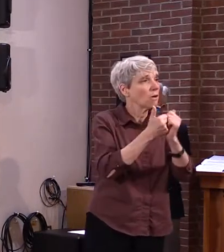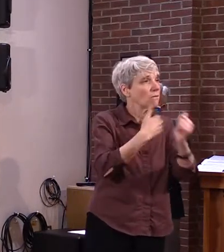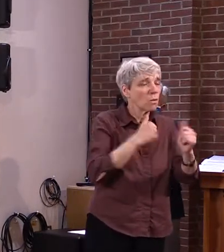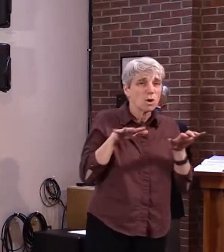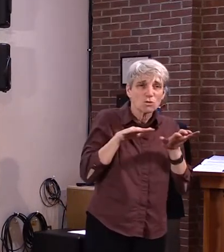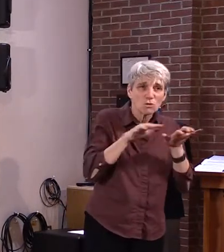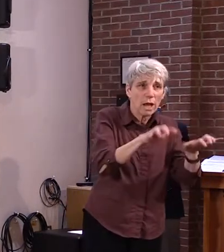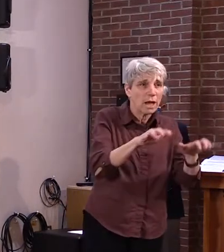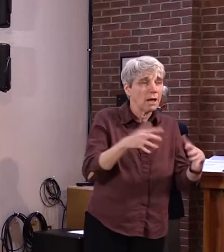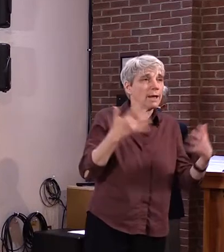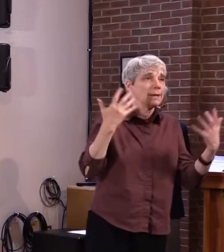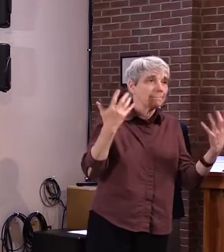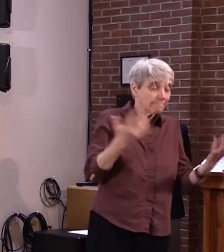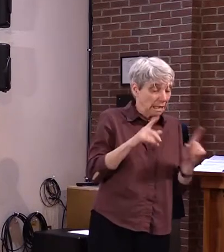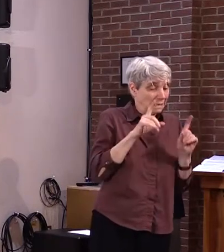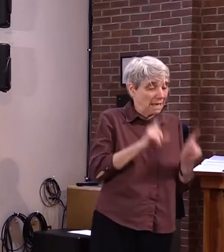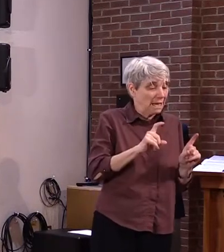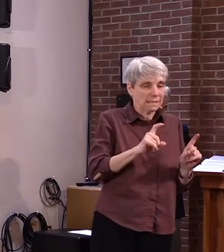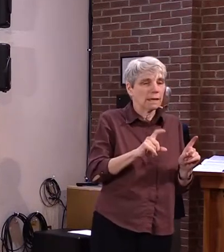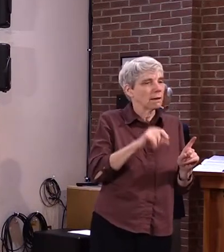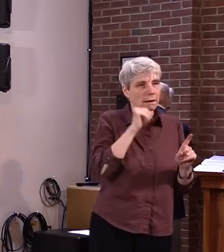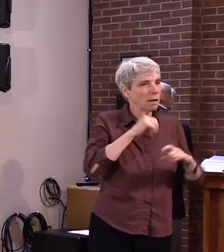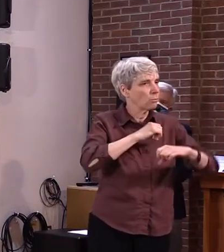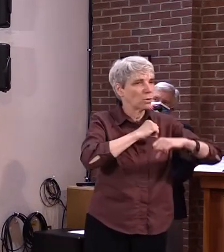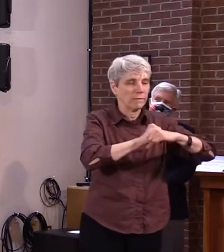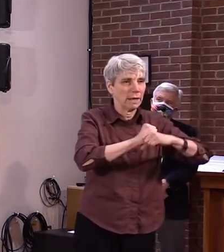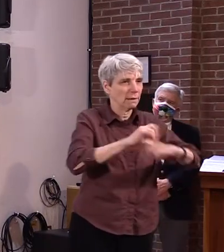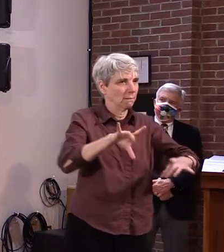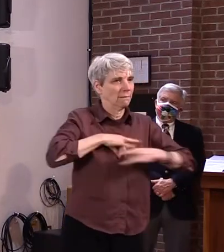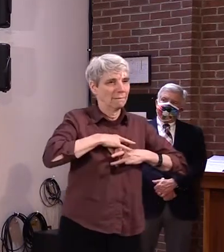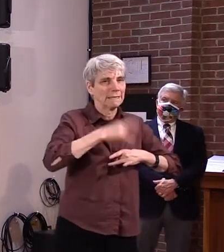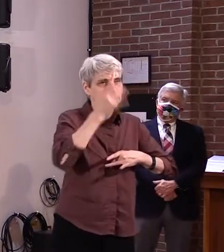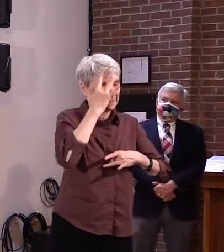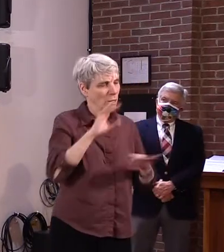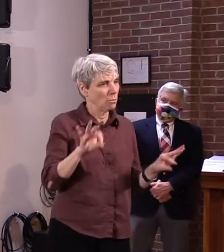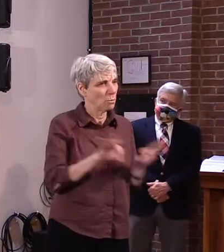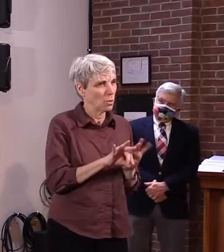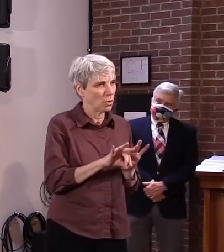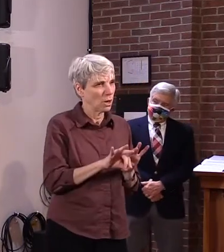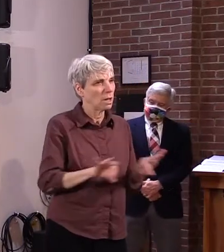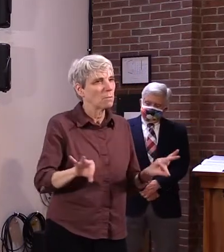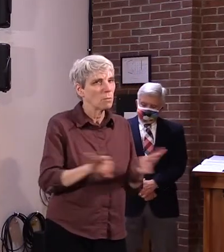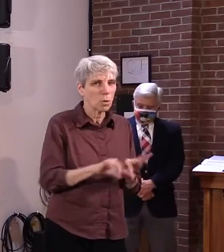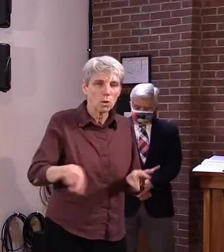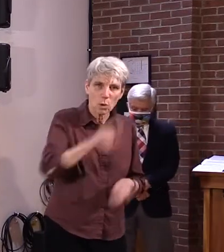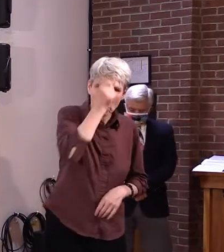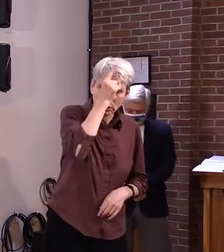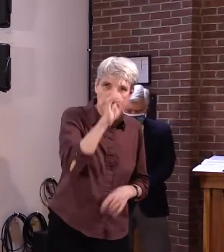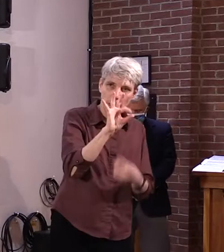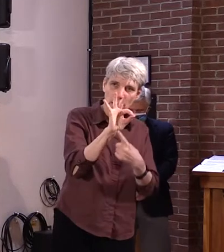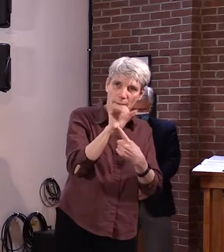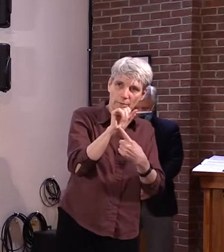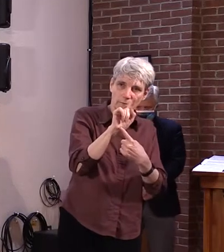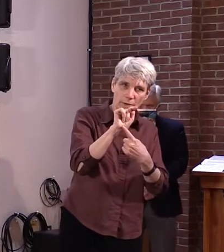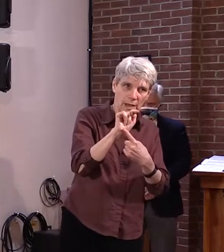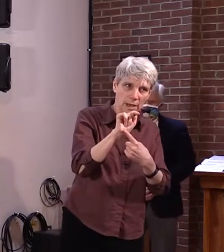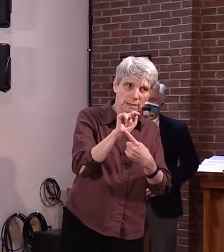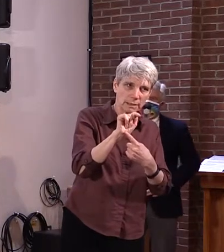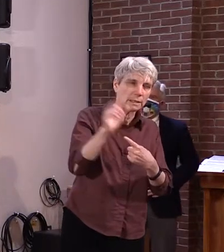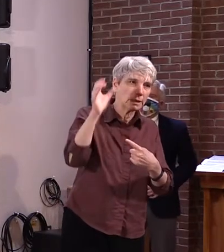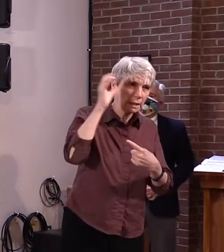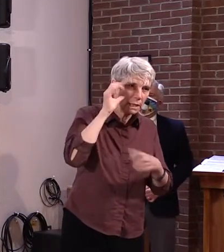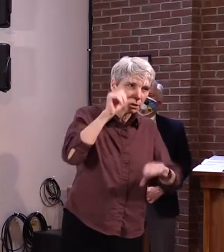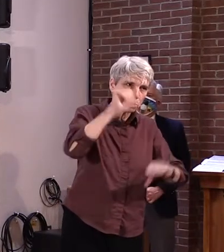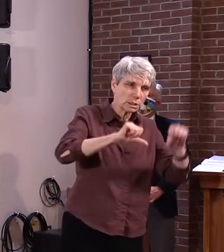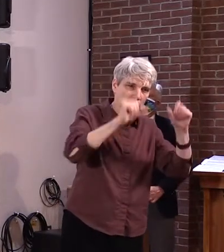not prevention. It's vital that Vermonters know the facts about COVID, learn from trusted